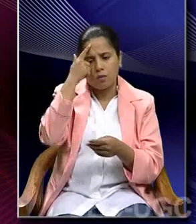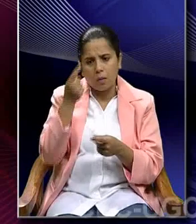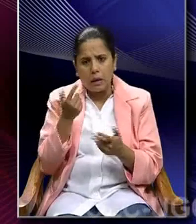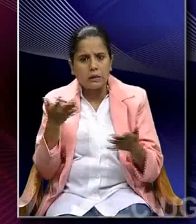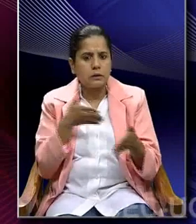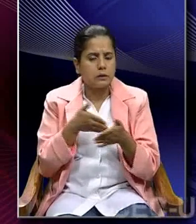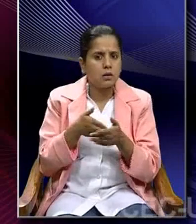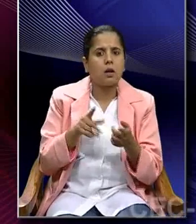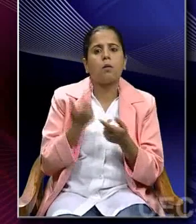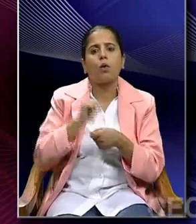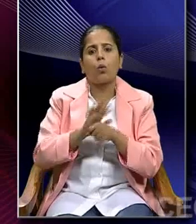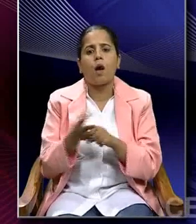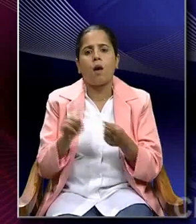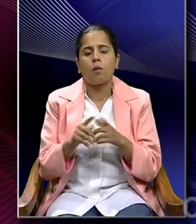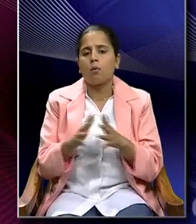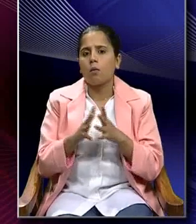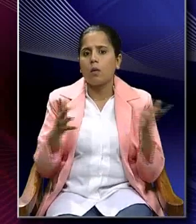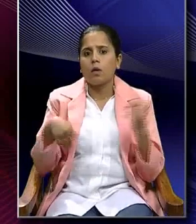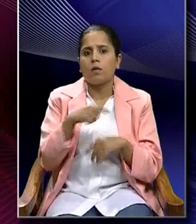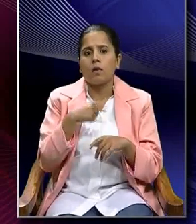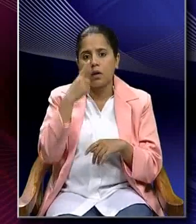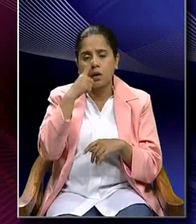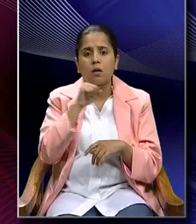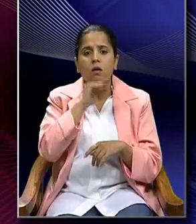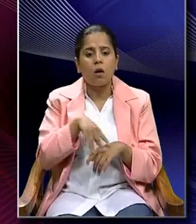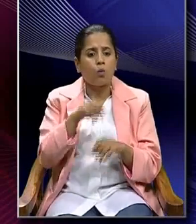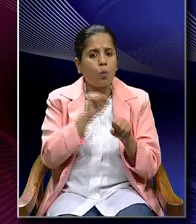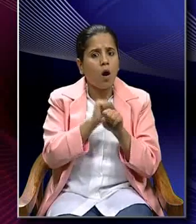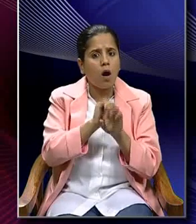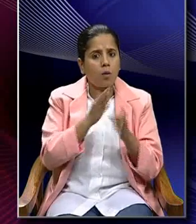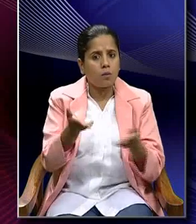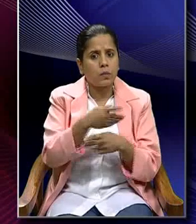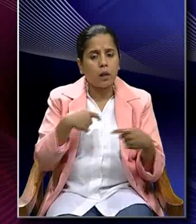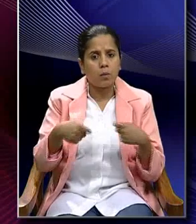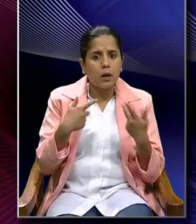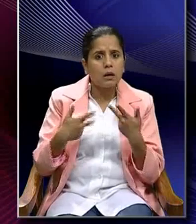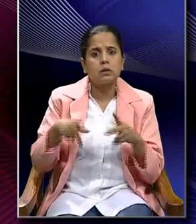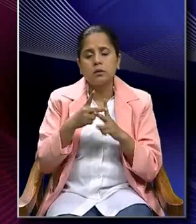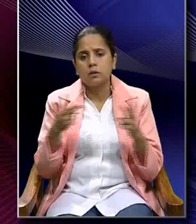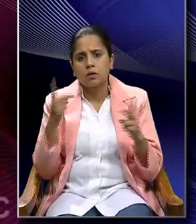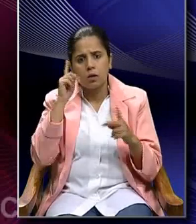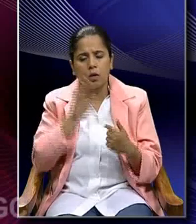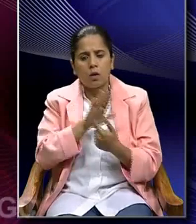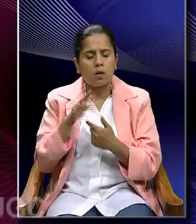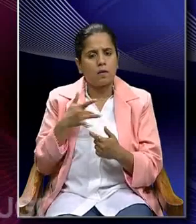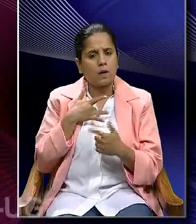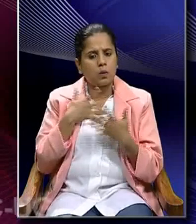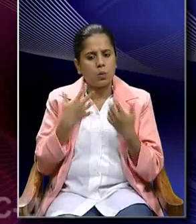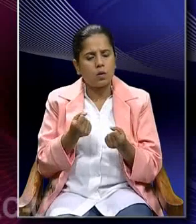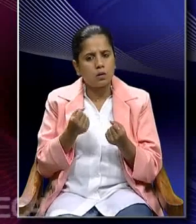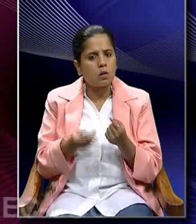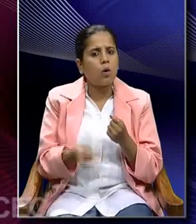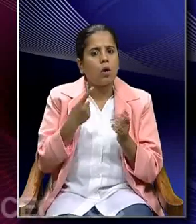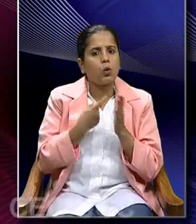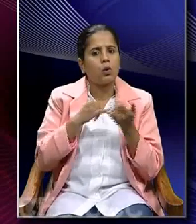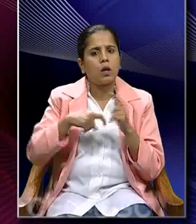outbreak pose a serious threat to young women's work and business activity and expose them to increased